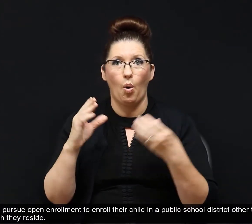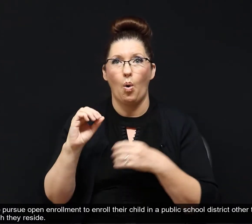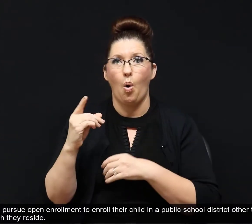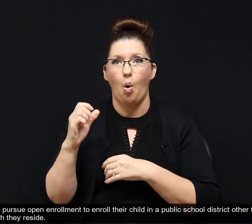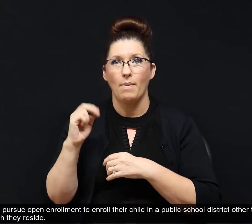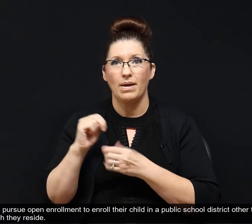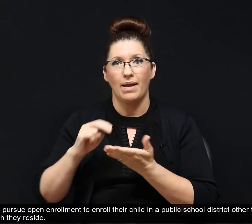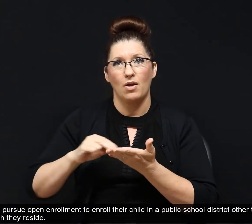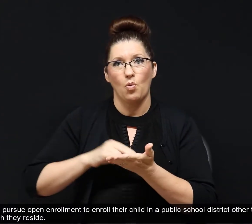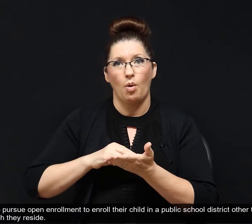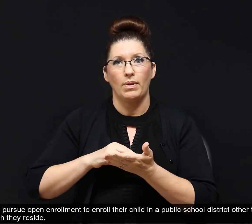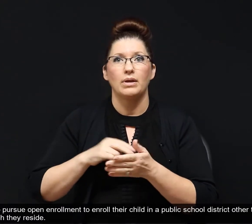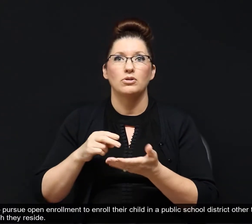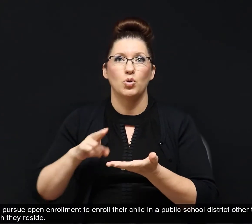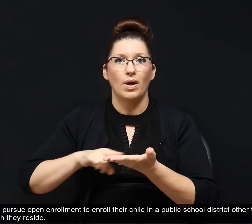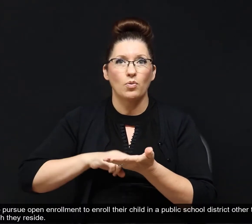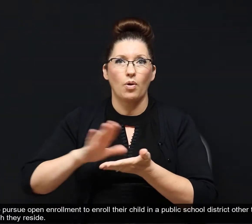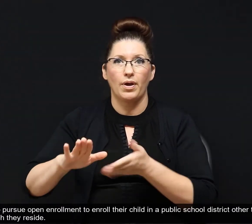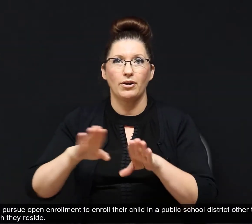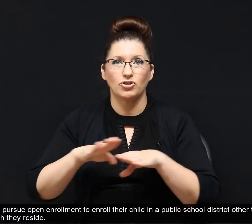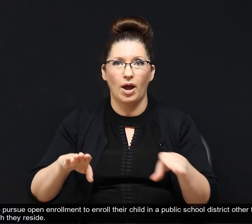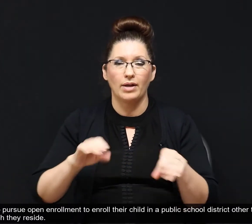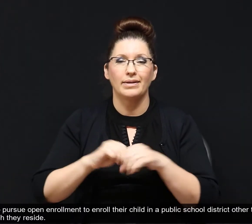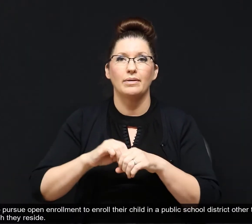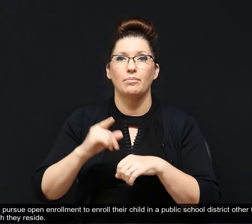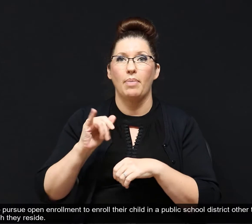public school district other than the one in which they reside.